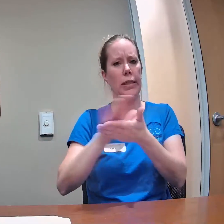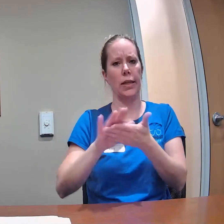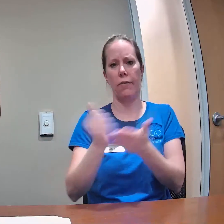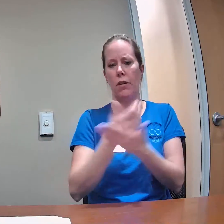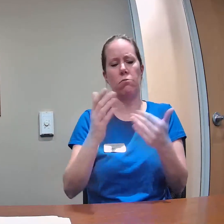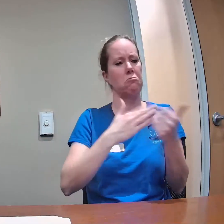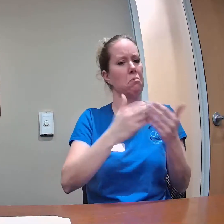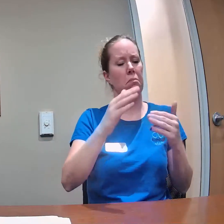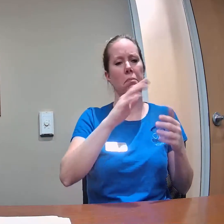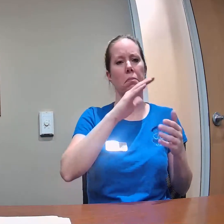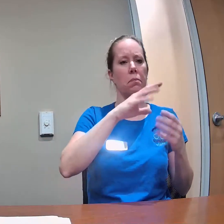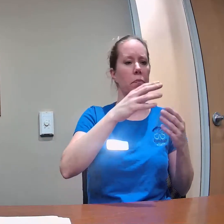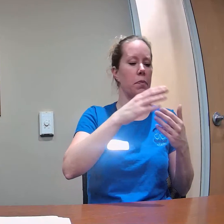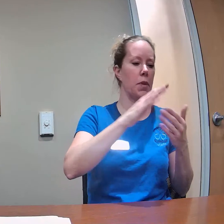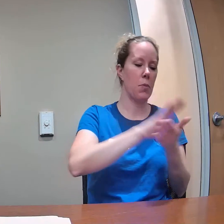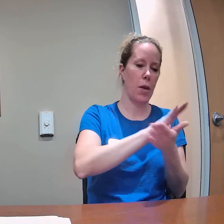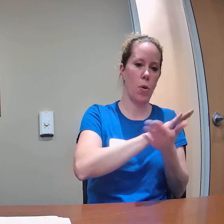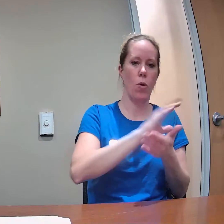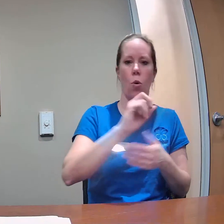fine.